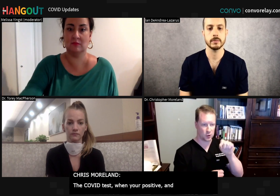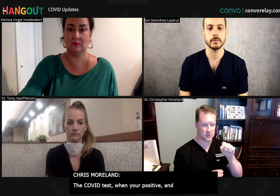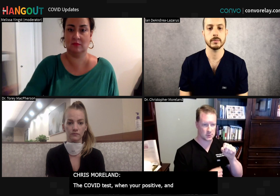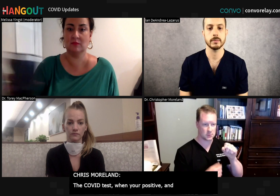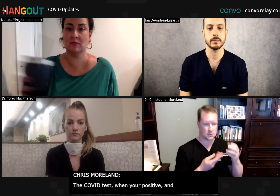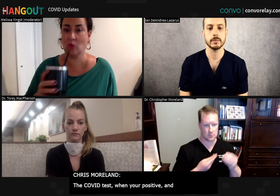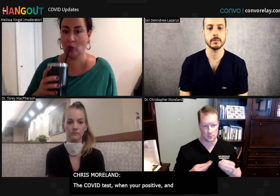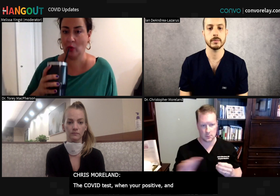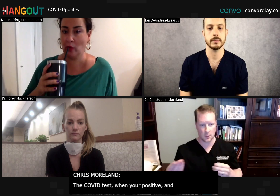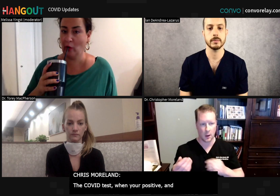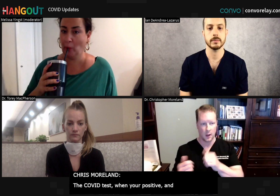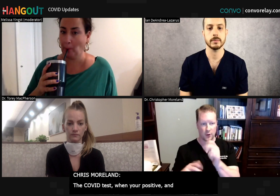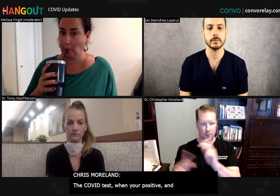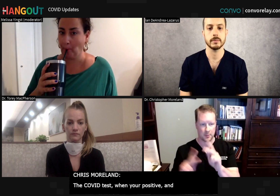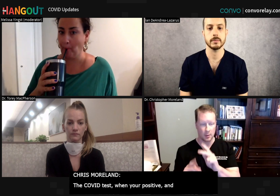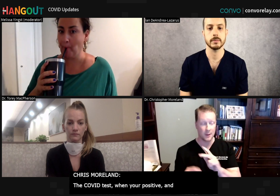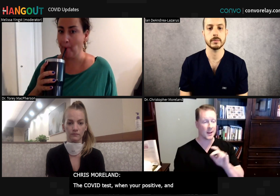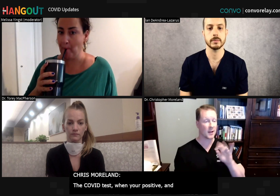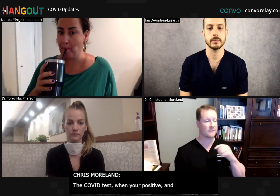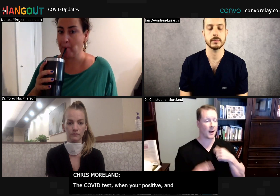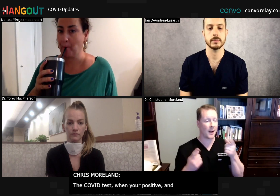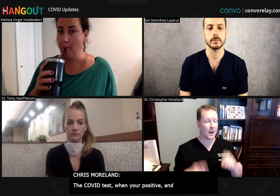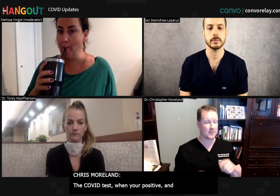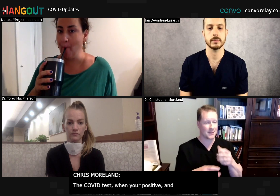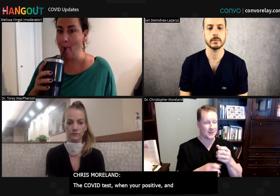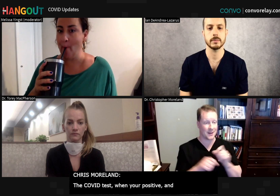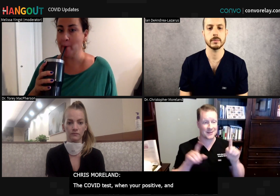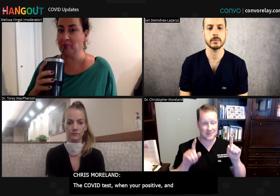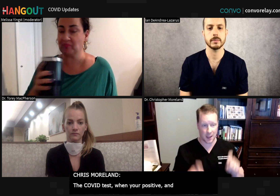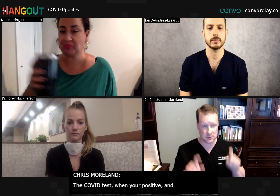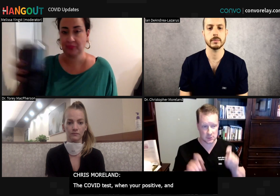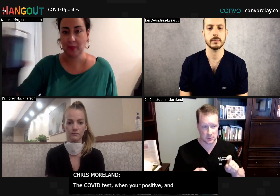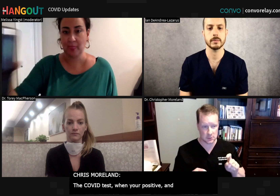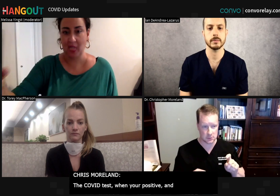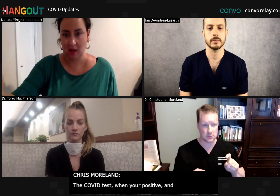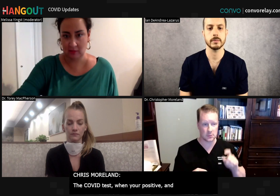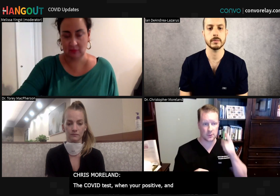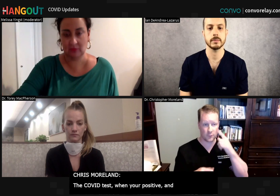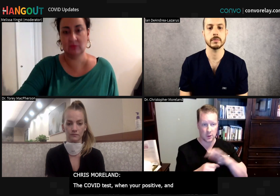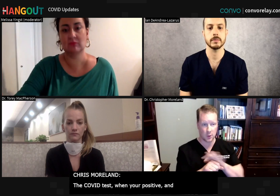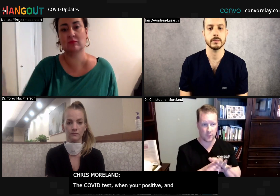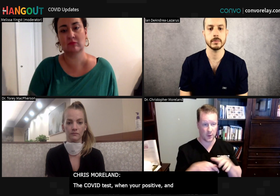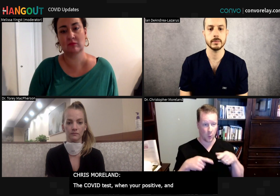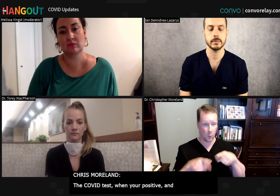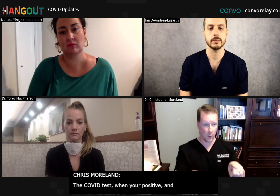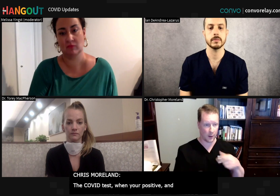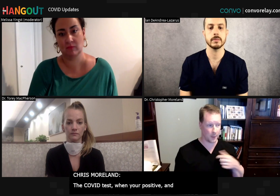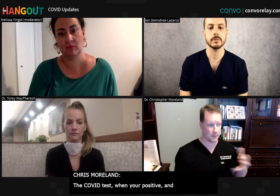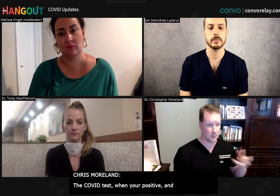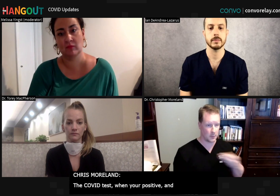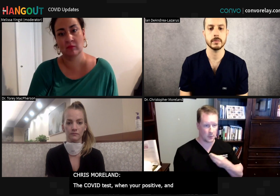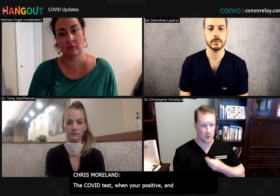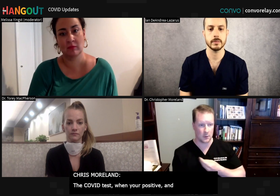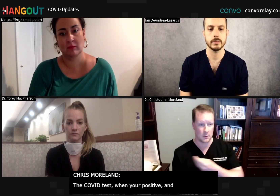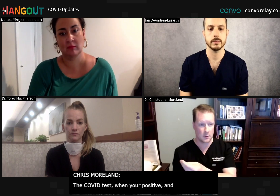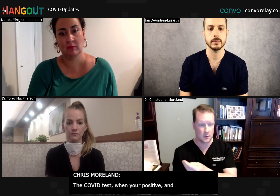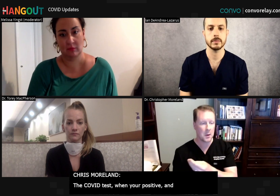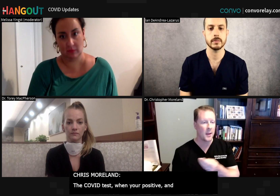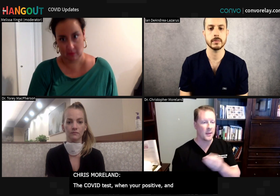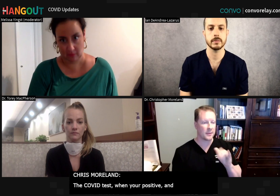still acquire the virus and pass it on to other people. If I were to get tested for COVID while I'm passing